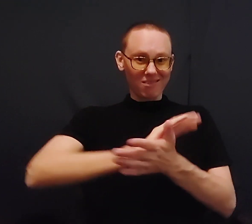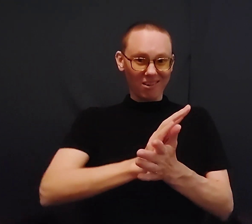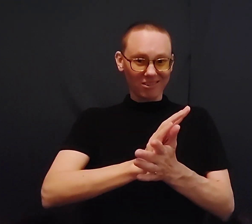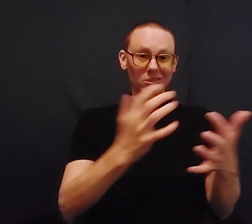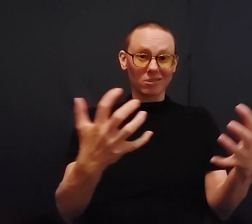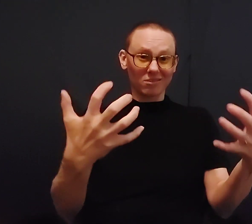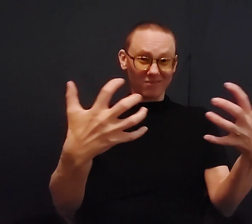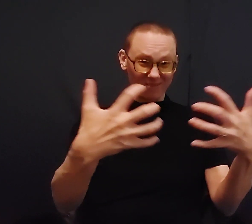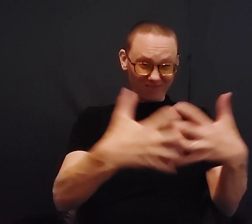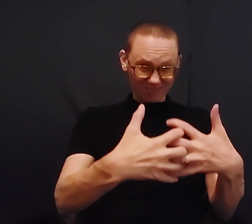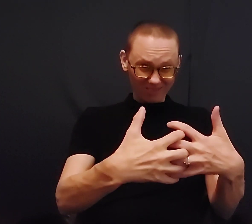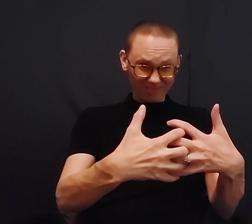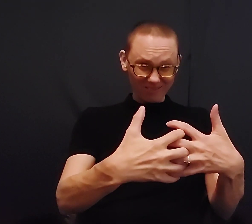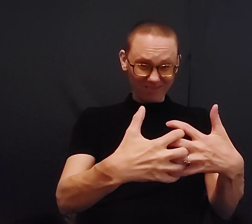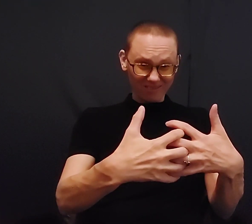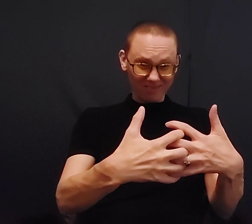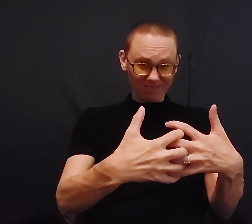being crushed?